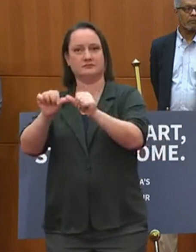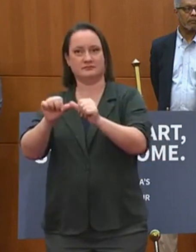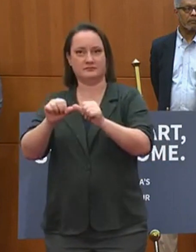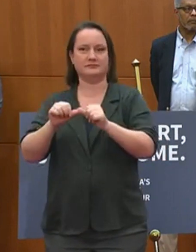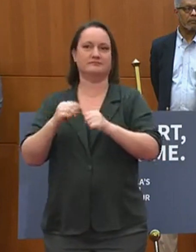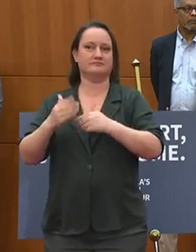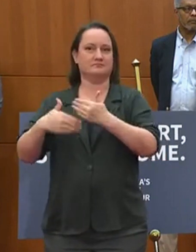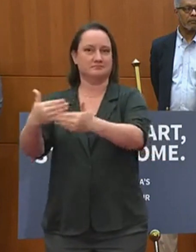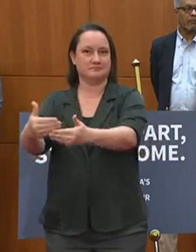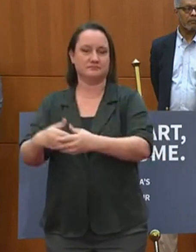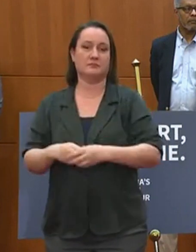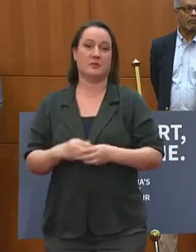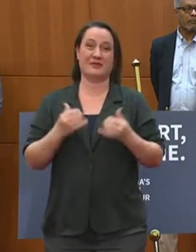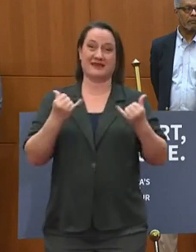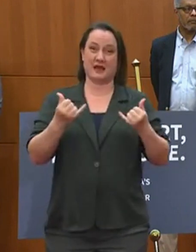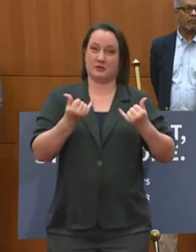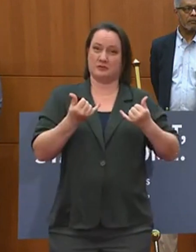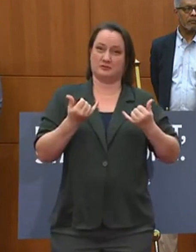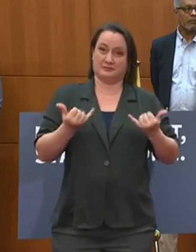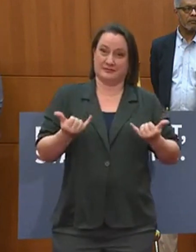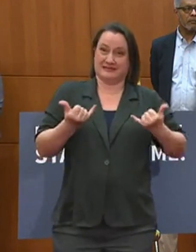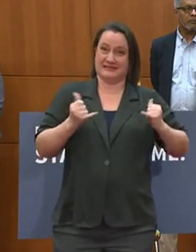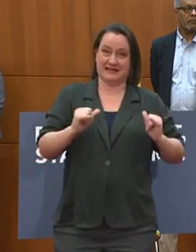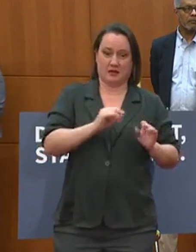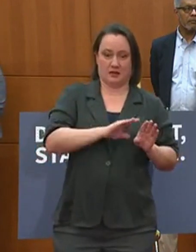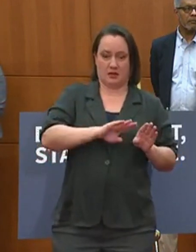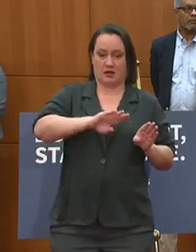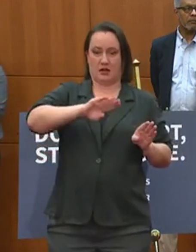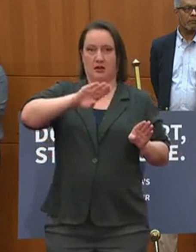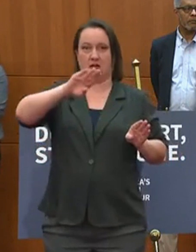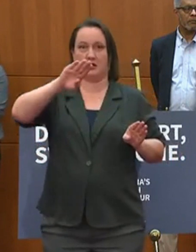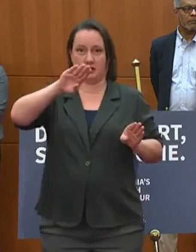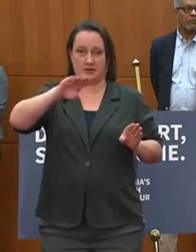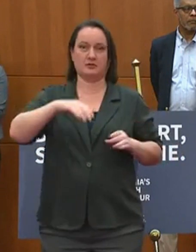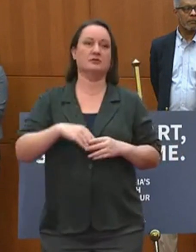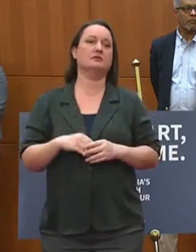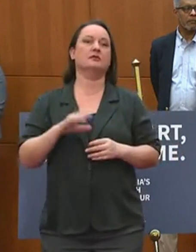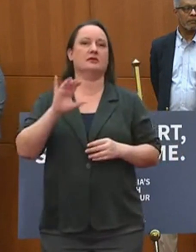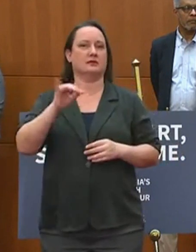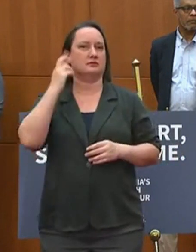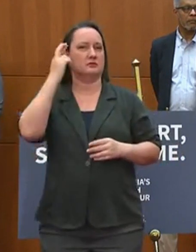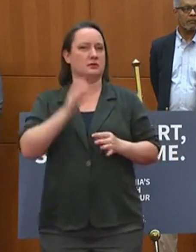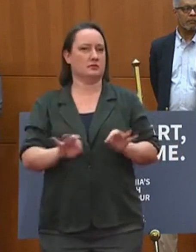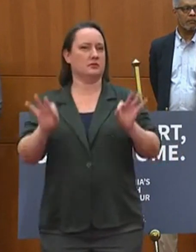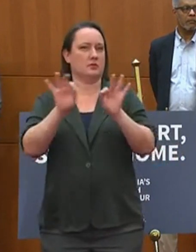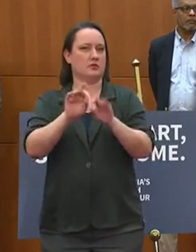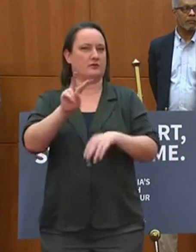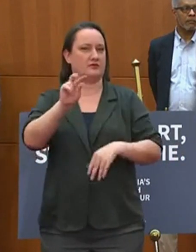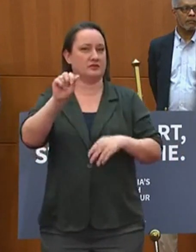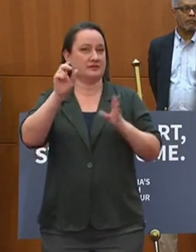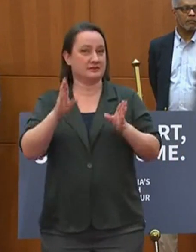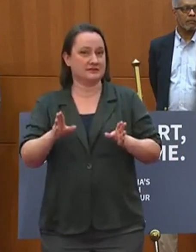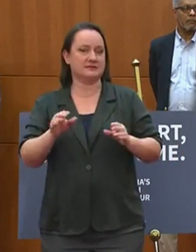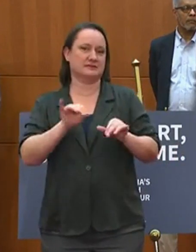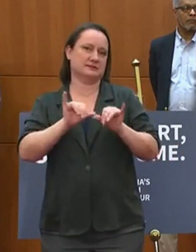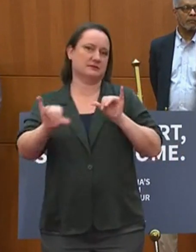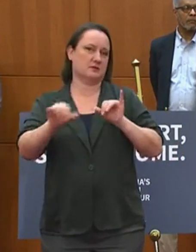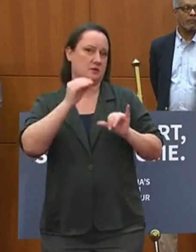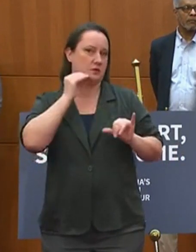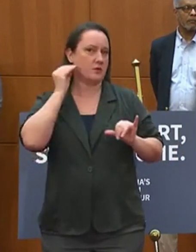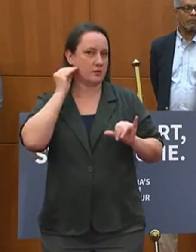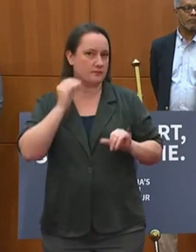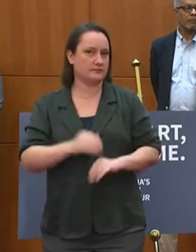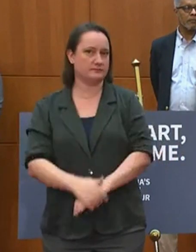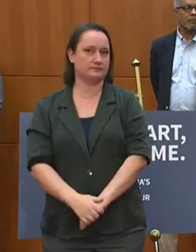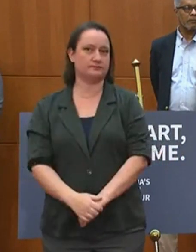beginning of this virus, and that is why it is so important for Virginians to stay at home. If we